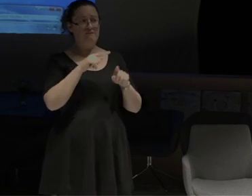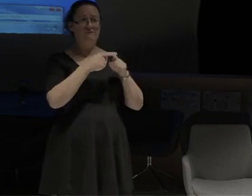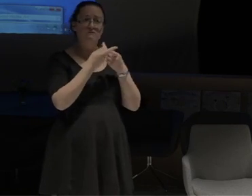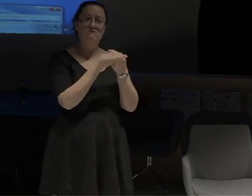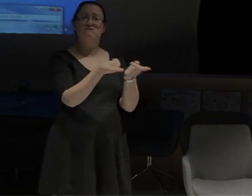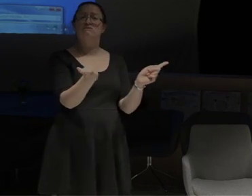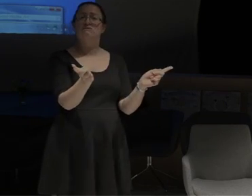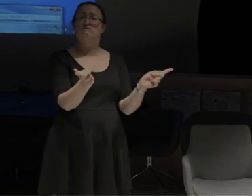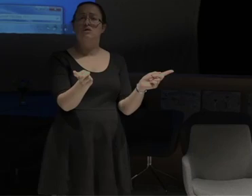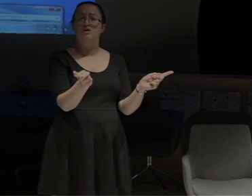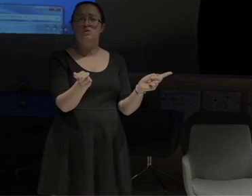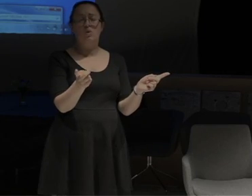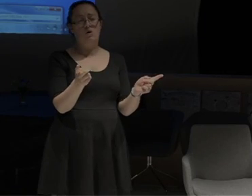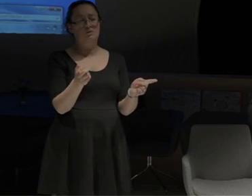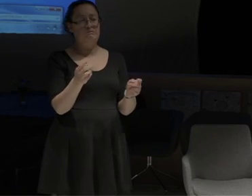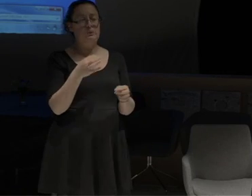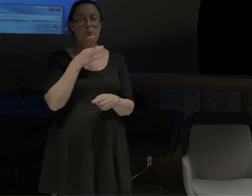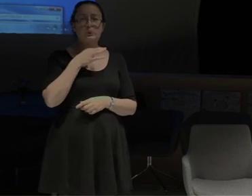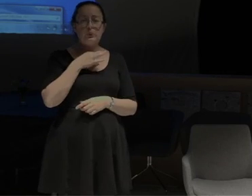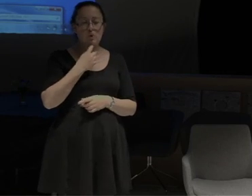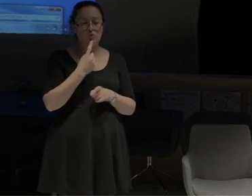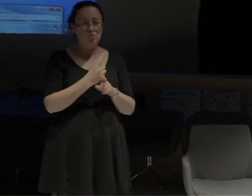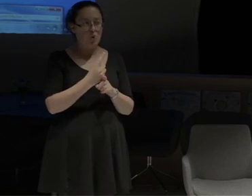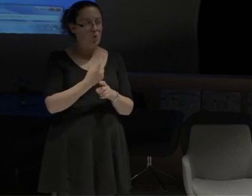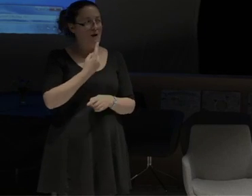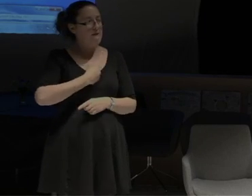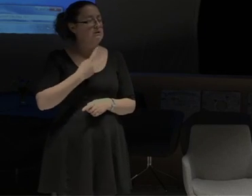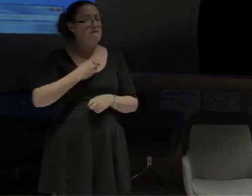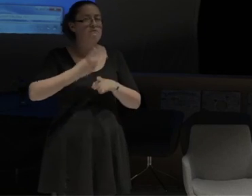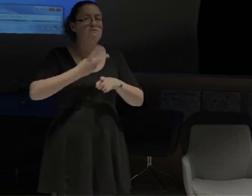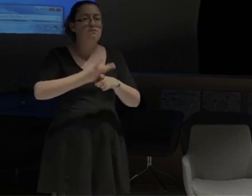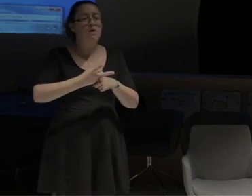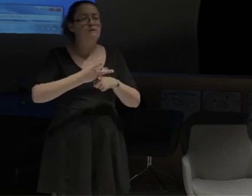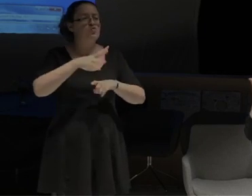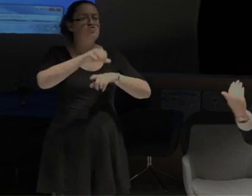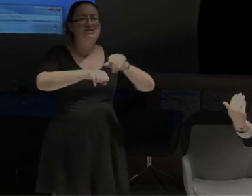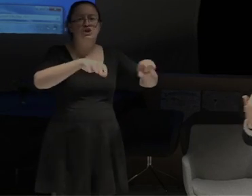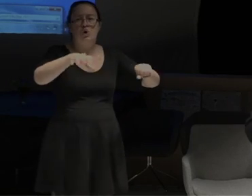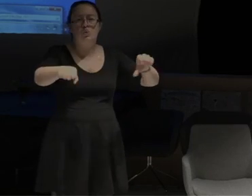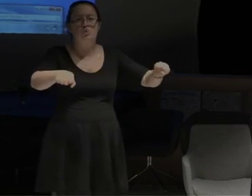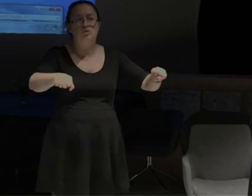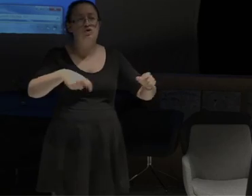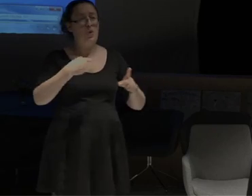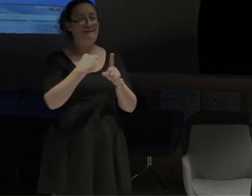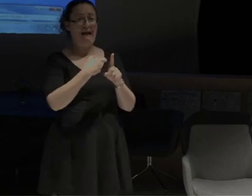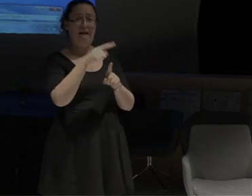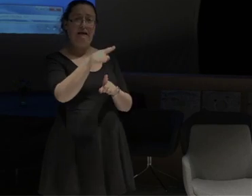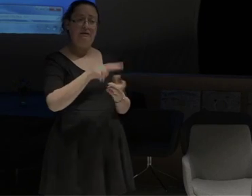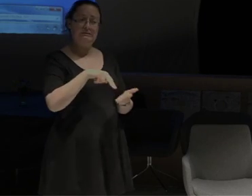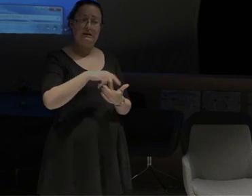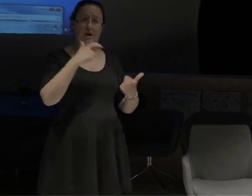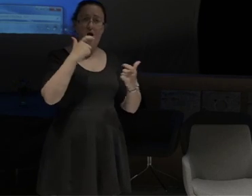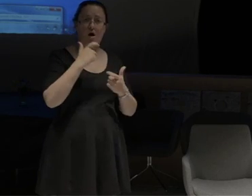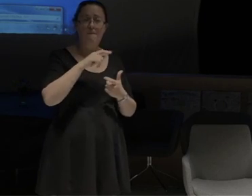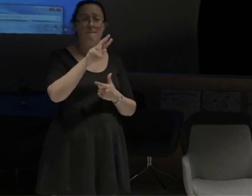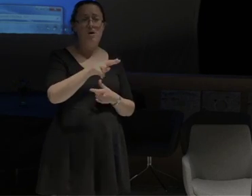real danger, isn't there? We just talk to ourselves all the time. There's something about reaching out to people we don't, which I thought, Kelly, your stand-up did beautifully. I